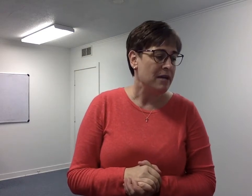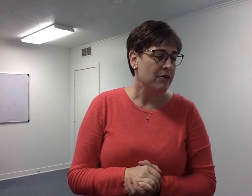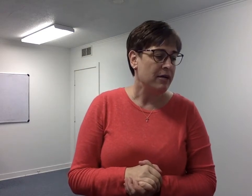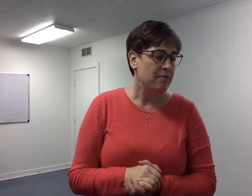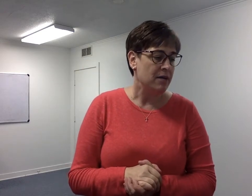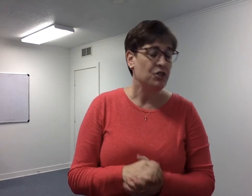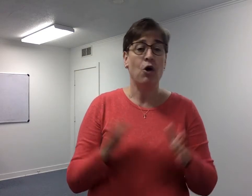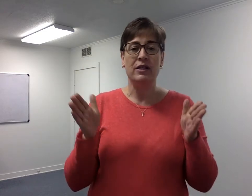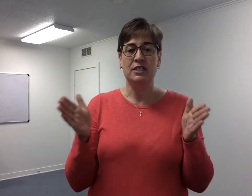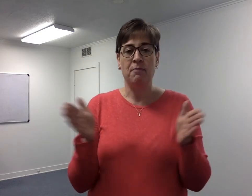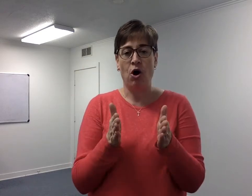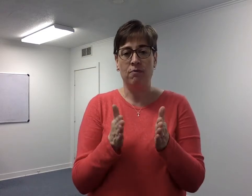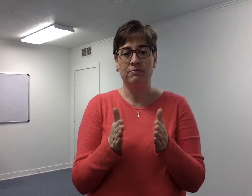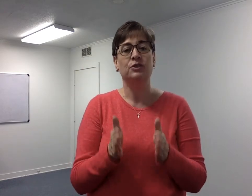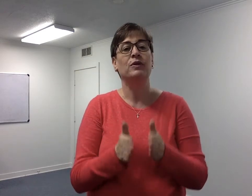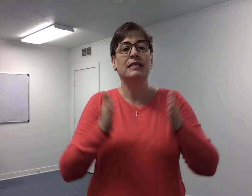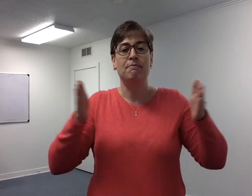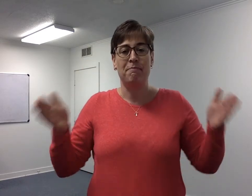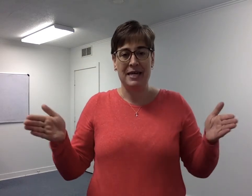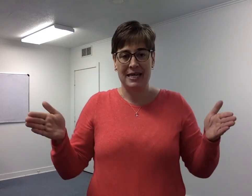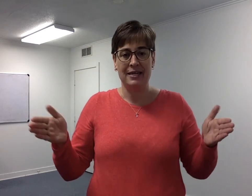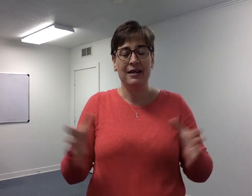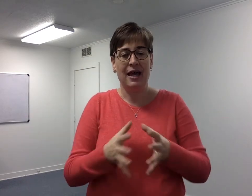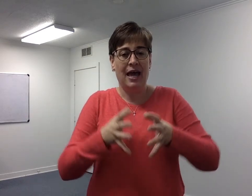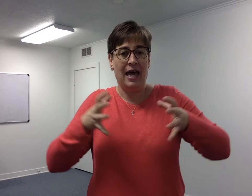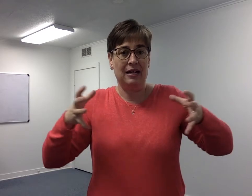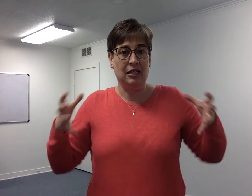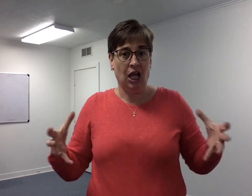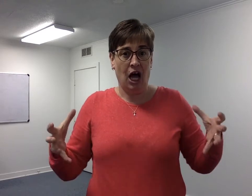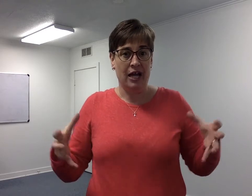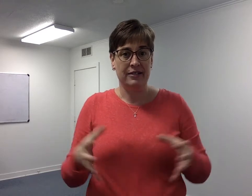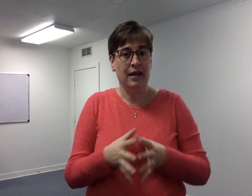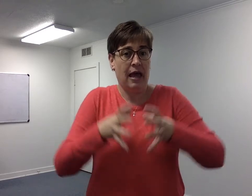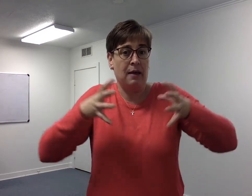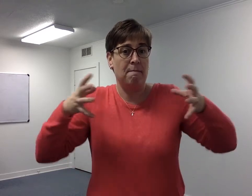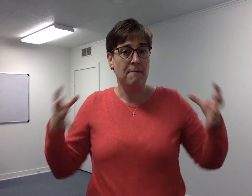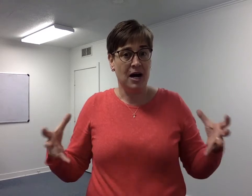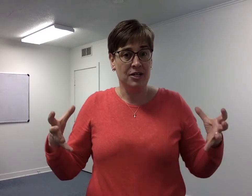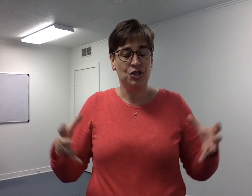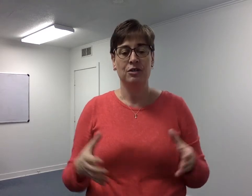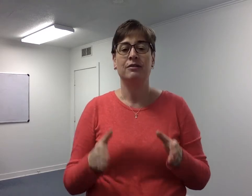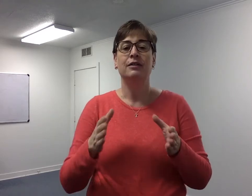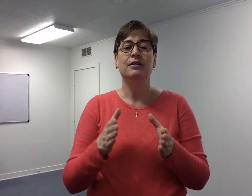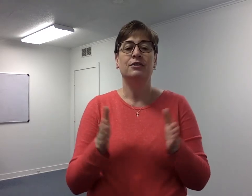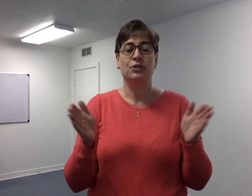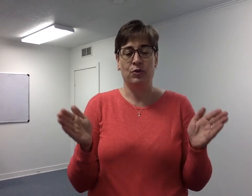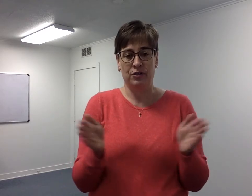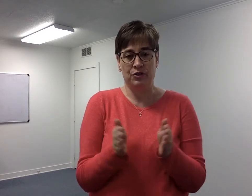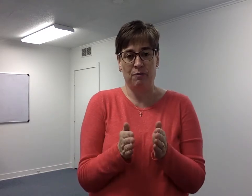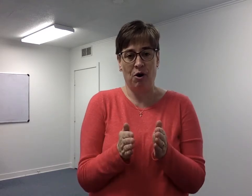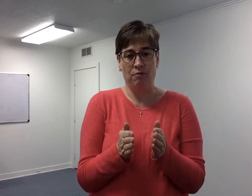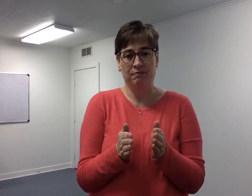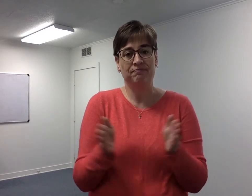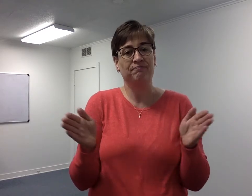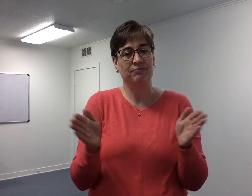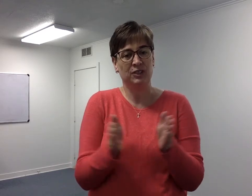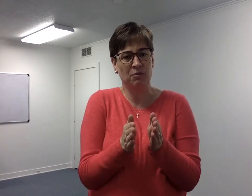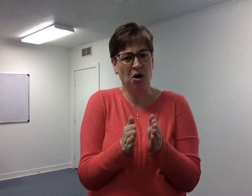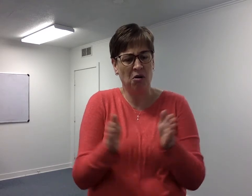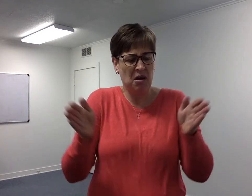Merry, much. Oh, and small. So we did big and a lot and much. So we're going to do small. Small.